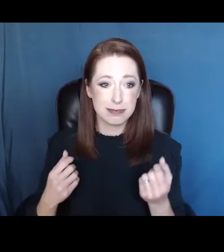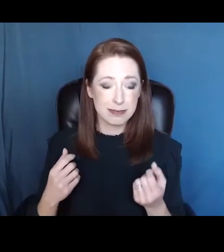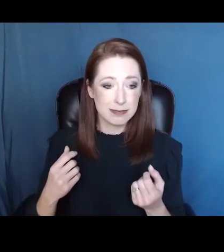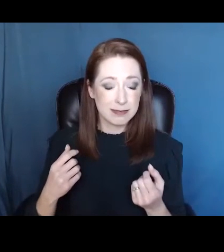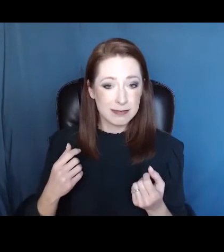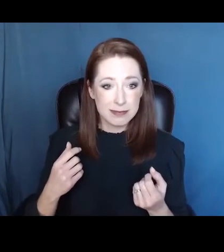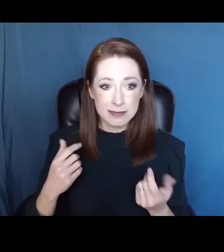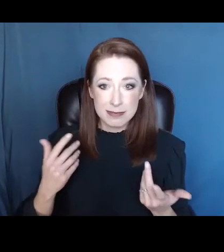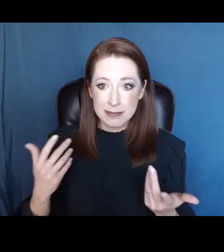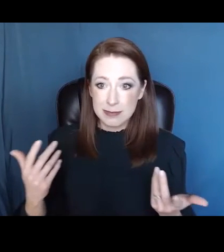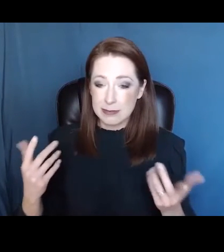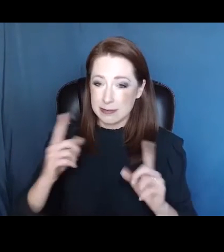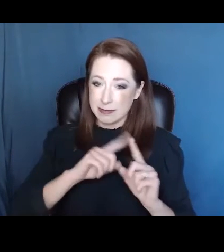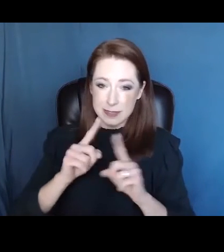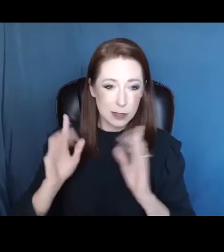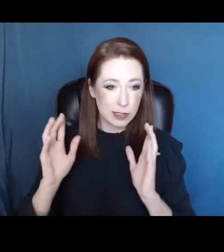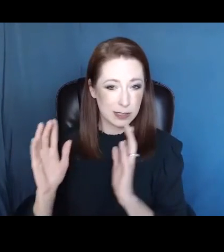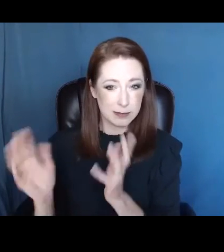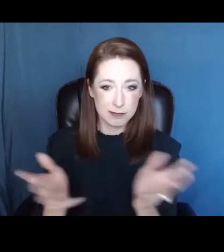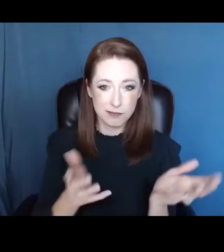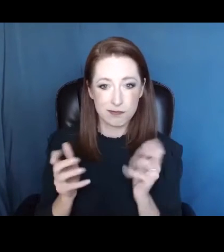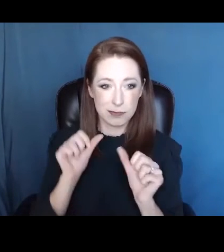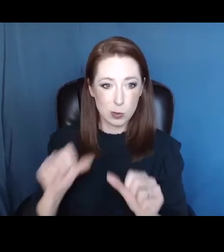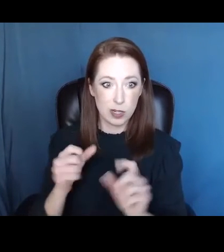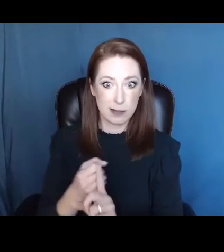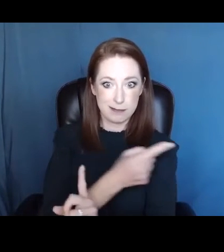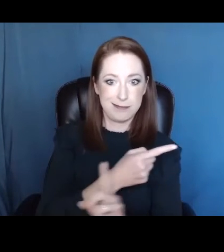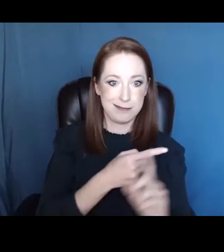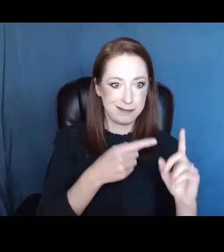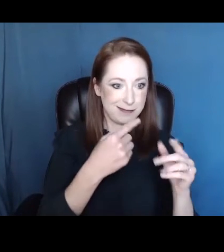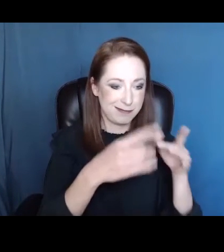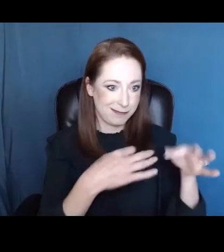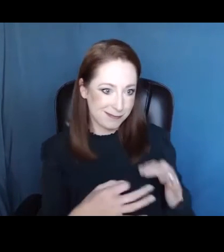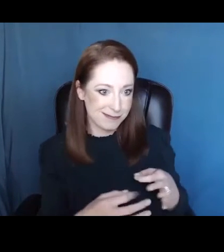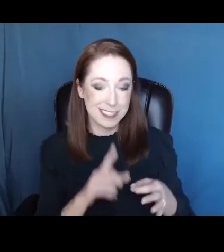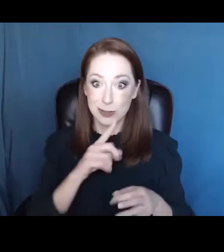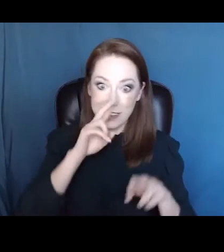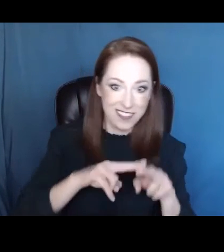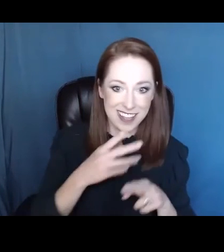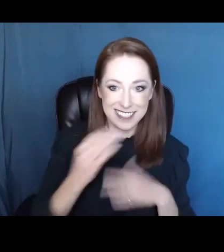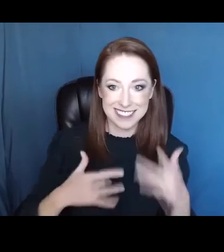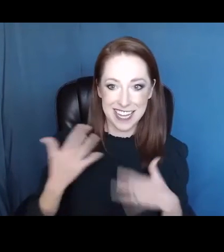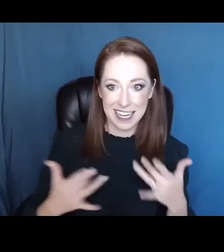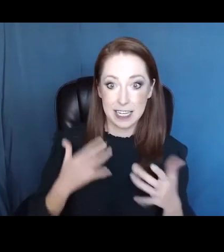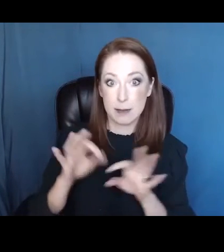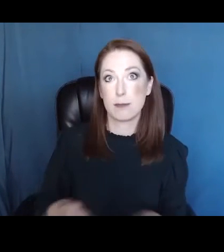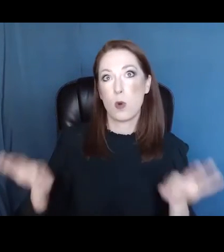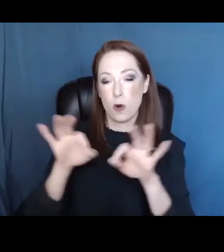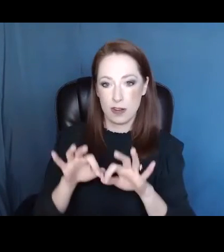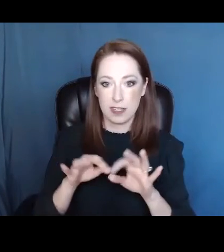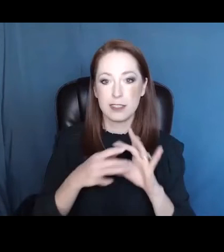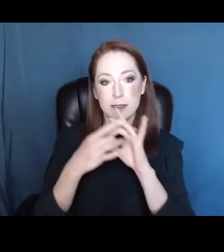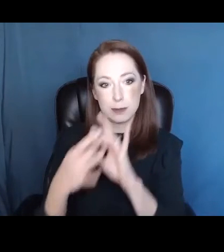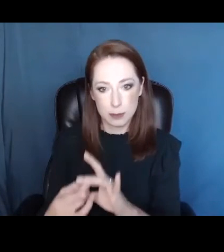of quagmires and conversations also that we can get into, which I think is also really fun and exciting, and super important to have those questions, to